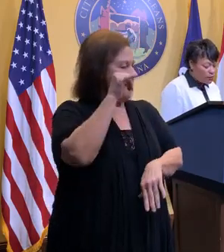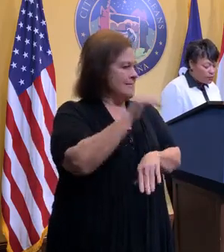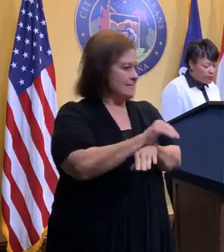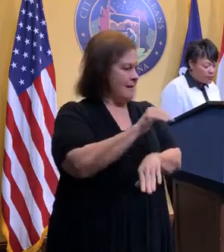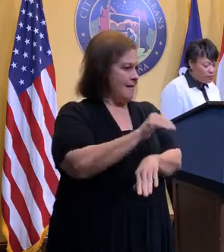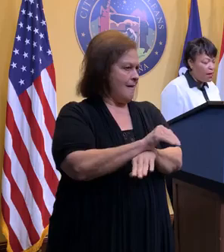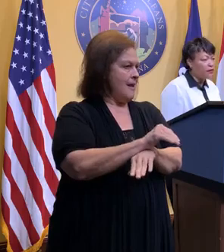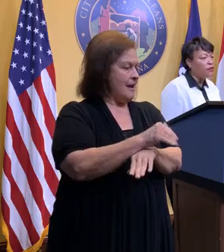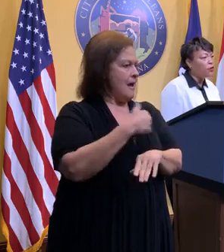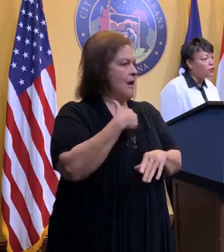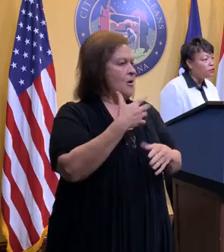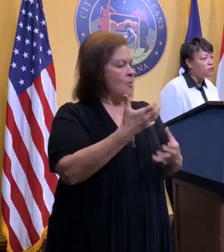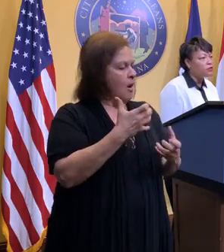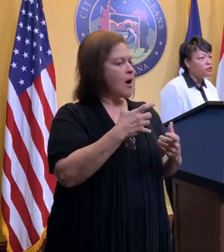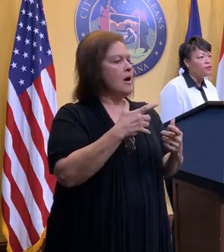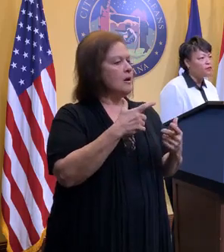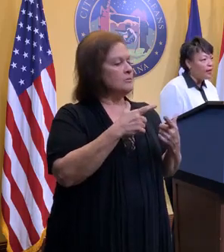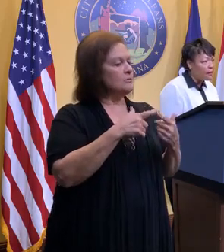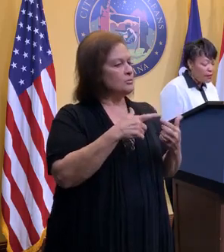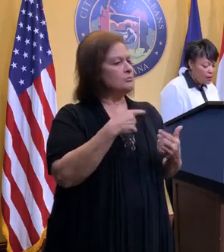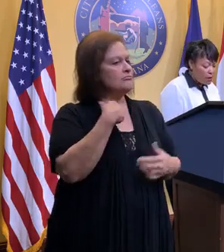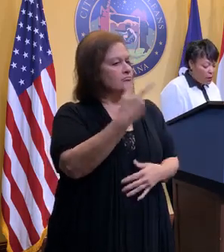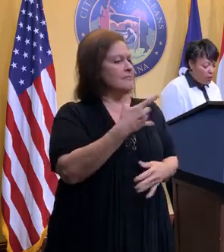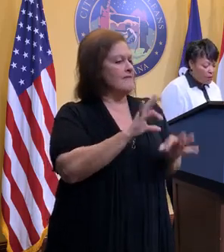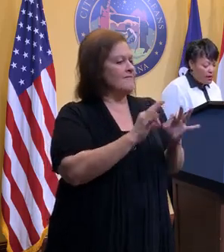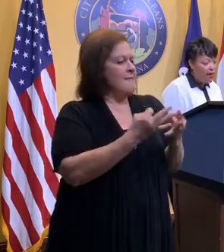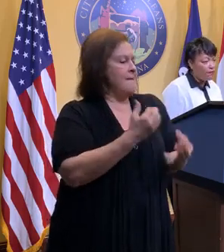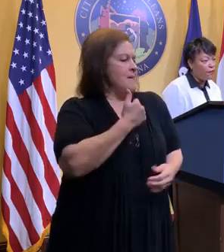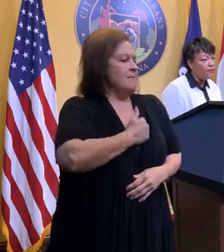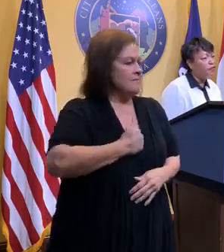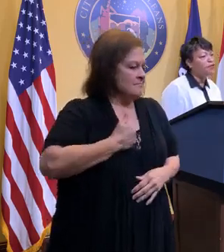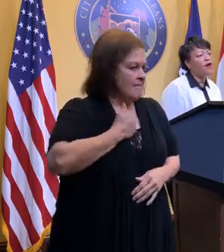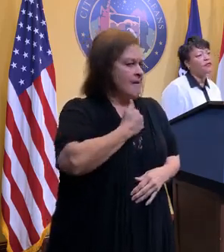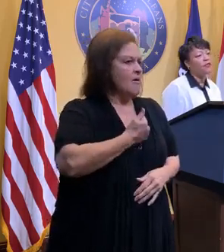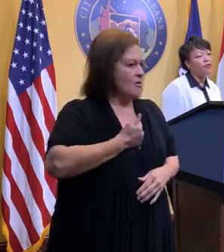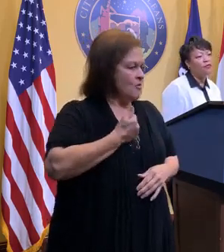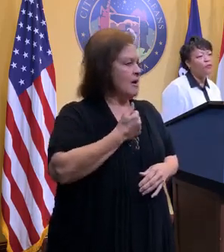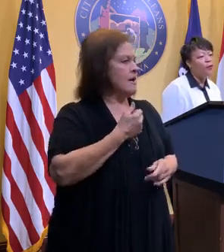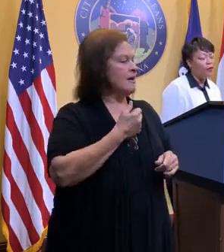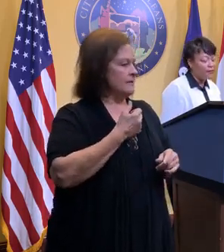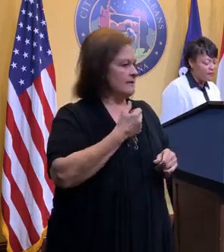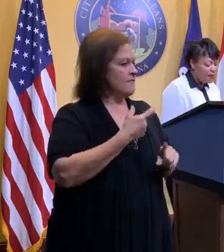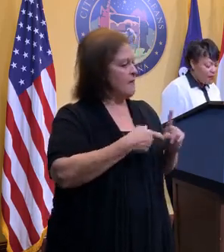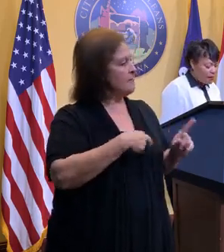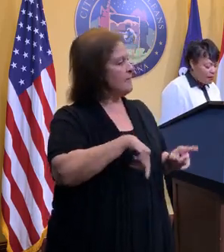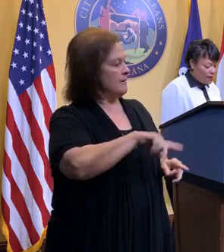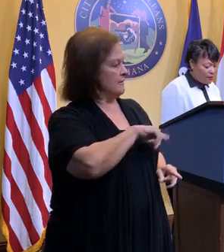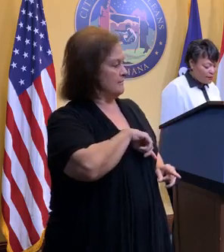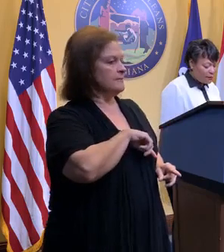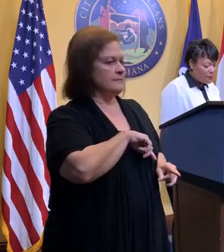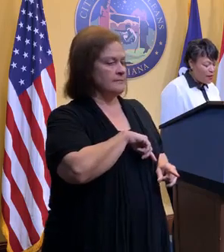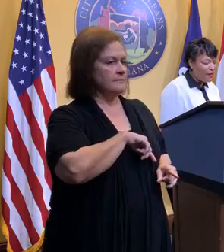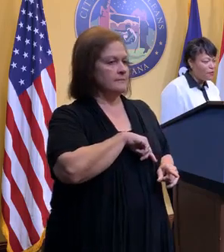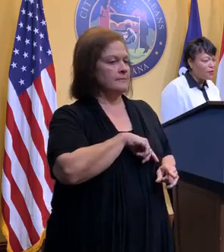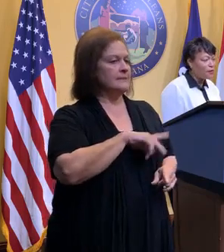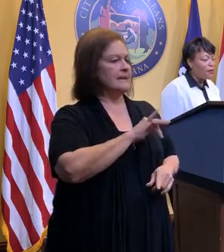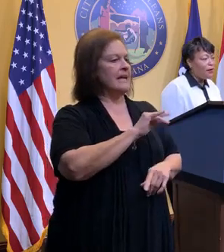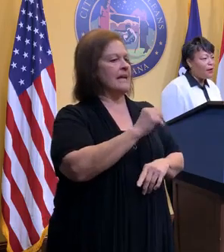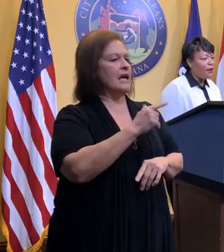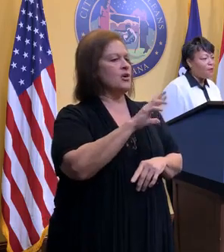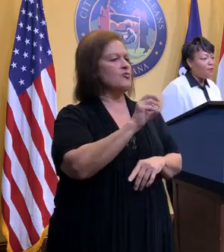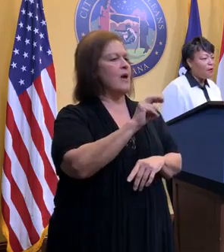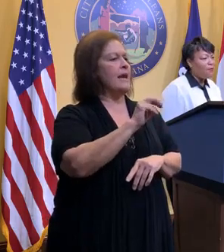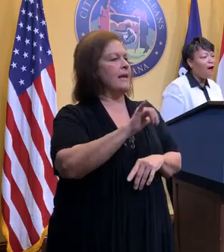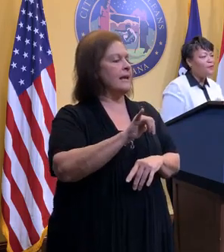I wanted to extend my condolences to the family on behalf of the entire city of New Orleans. And King Rainey